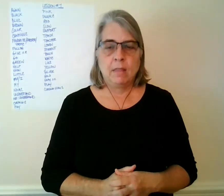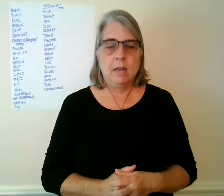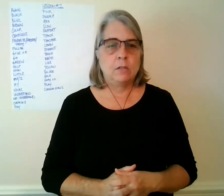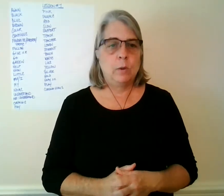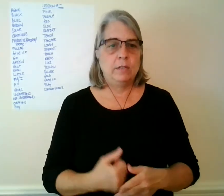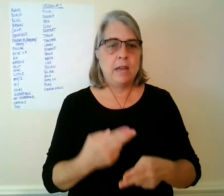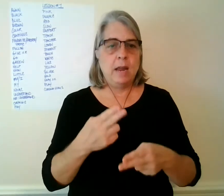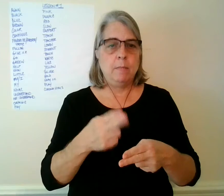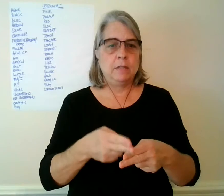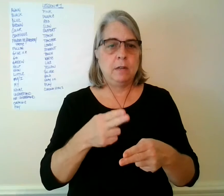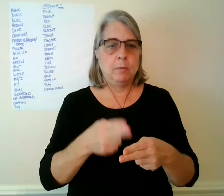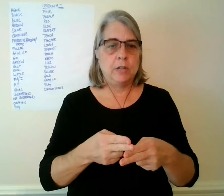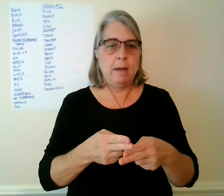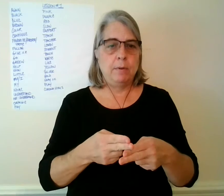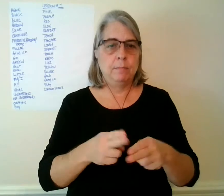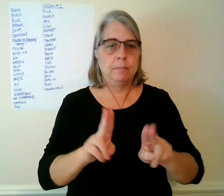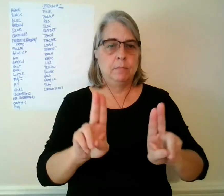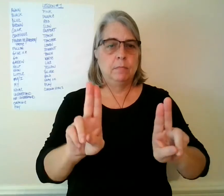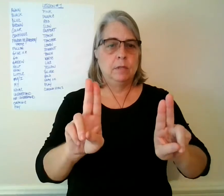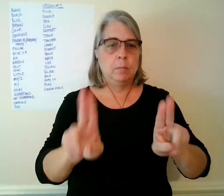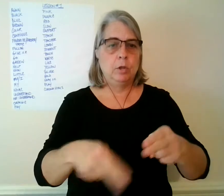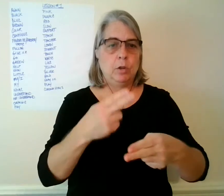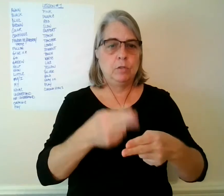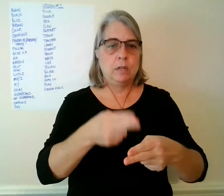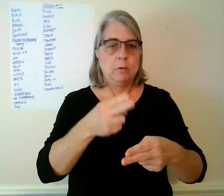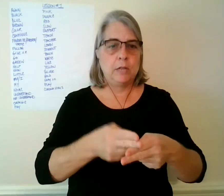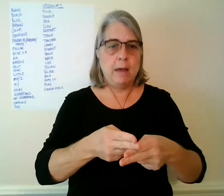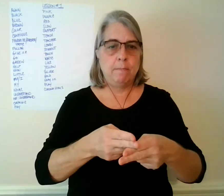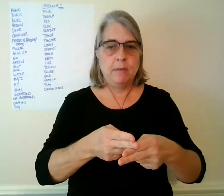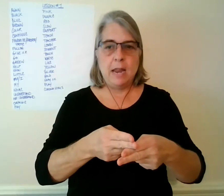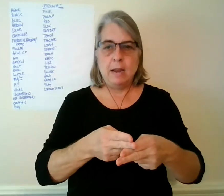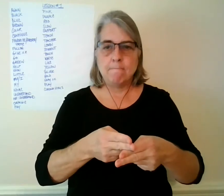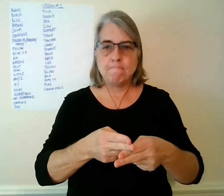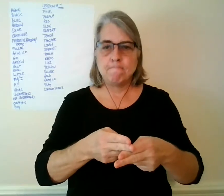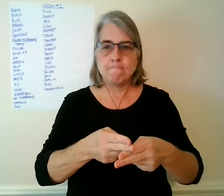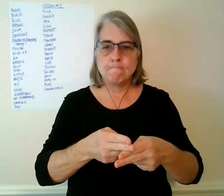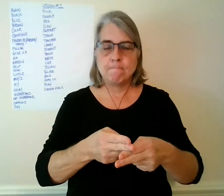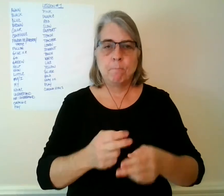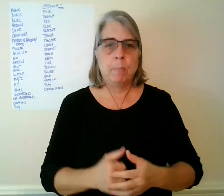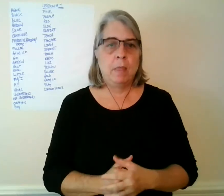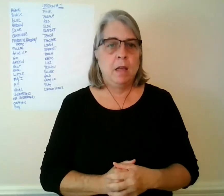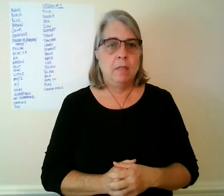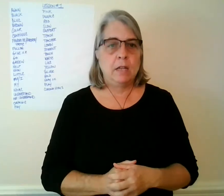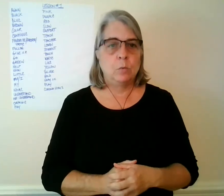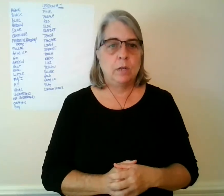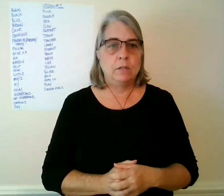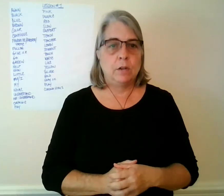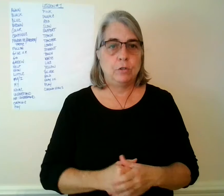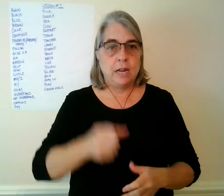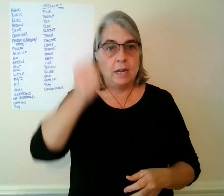The next one is name. It's a double tap. W's, double tap, name. The next one is understand.